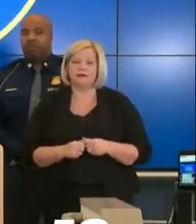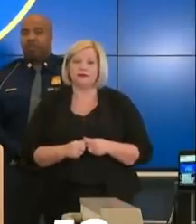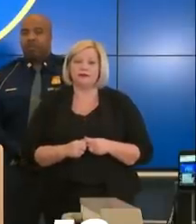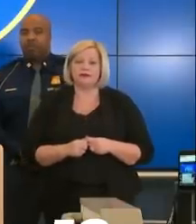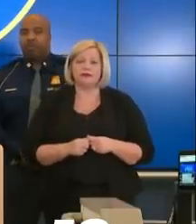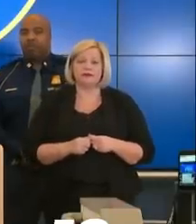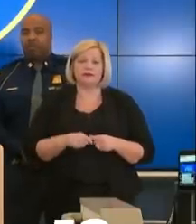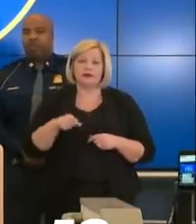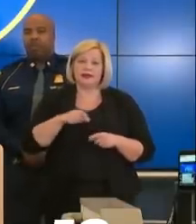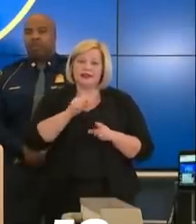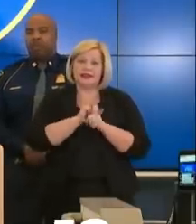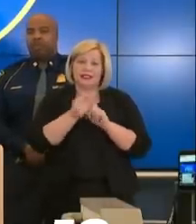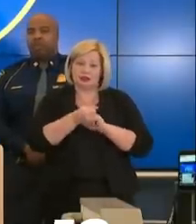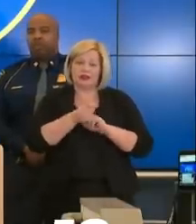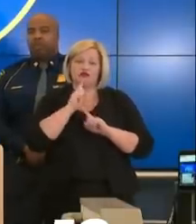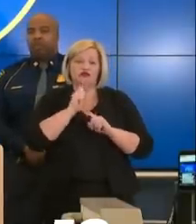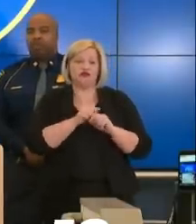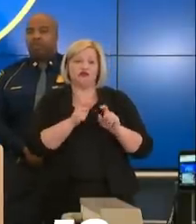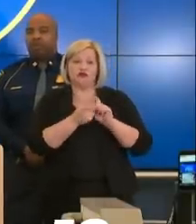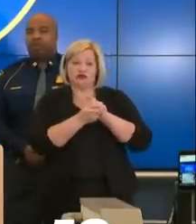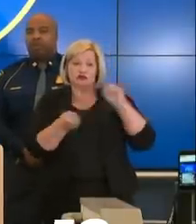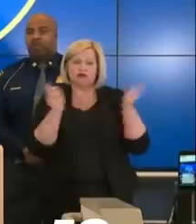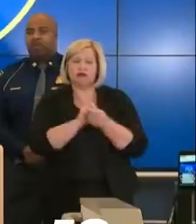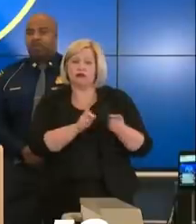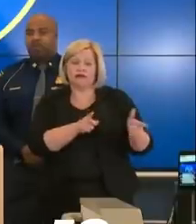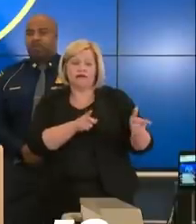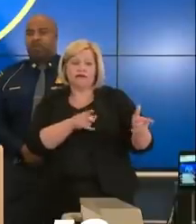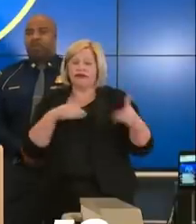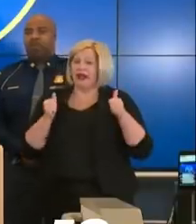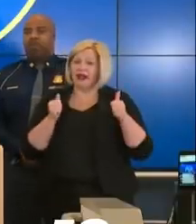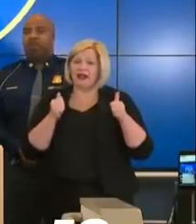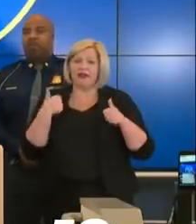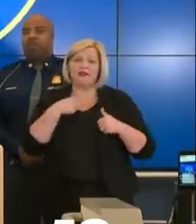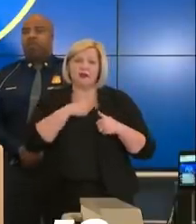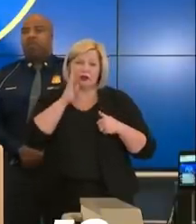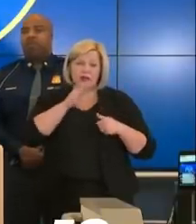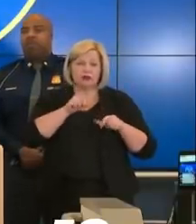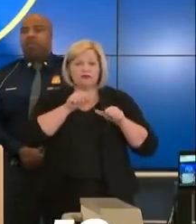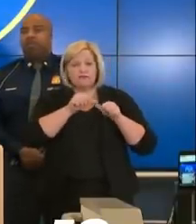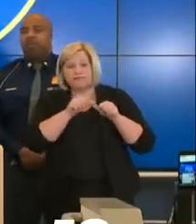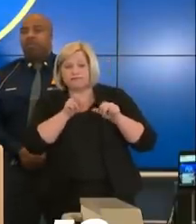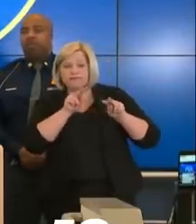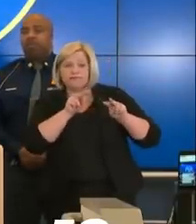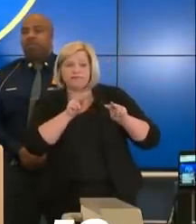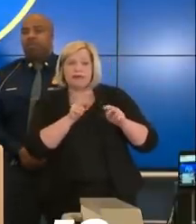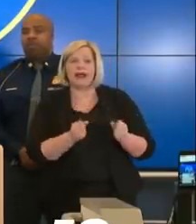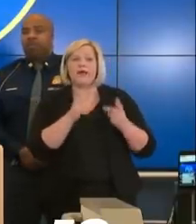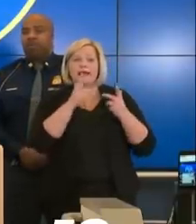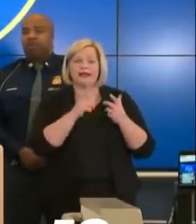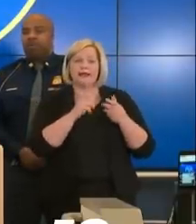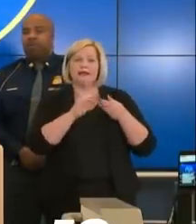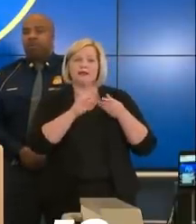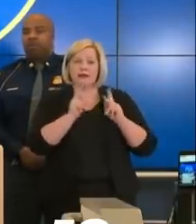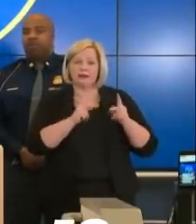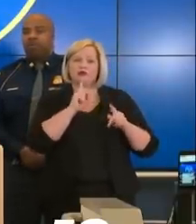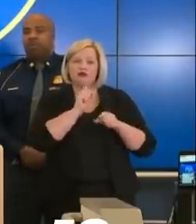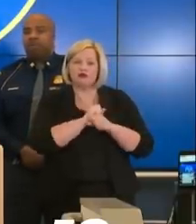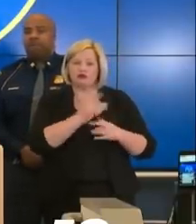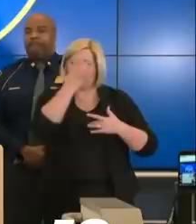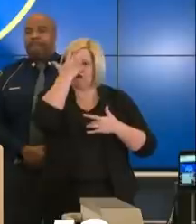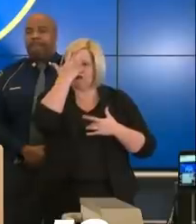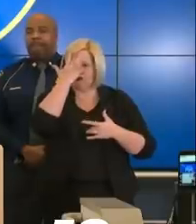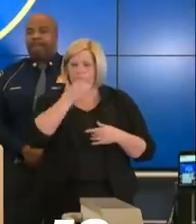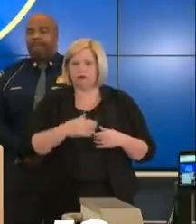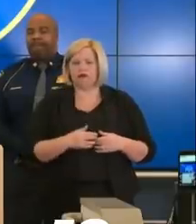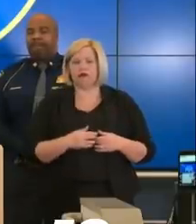The situation is rapidly evolving, and we will continue to monitor the number of cases across the state. I